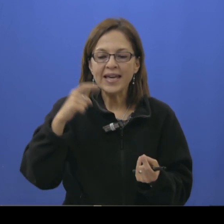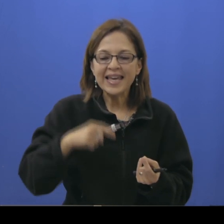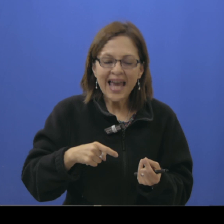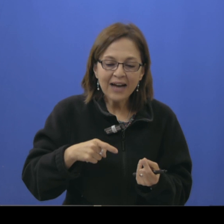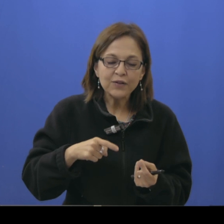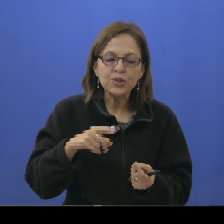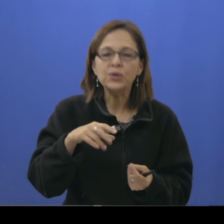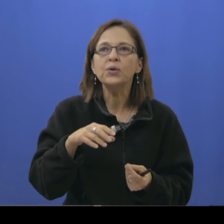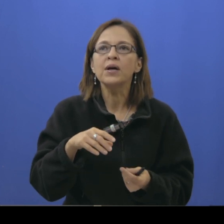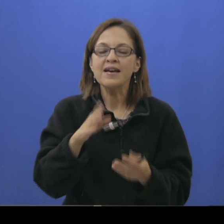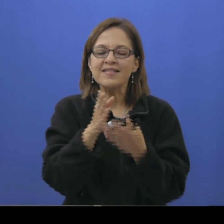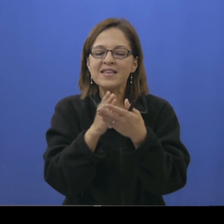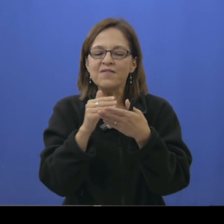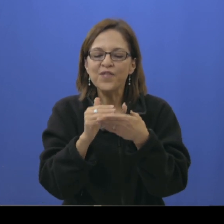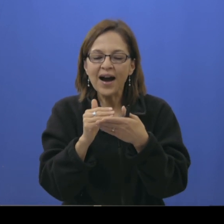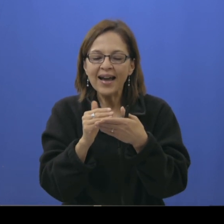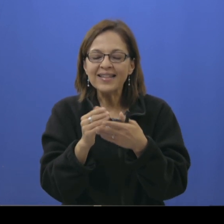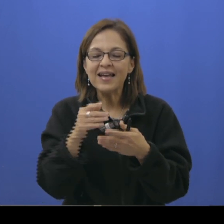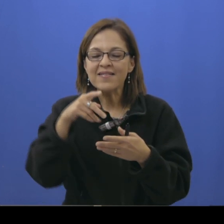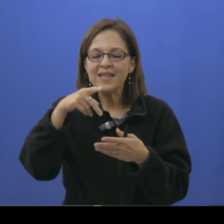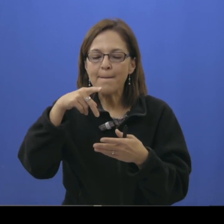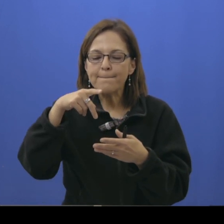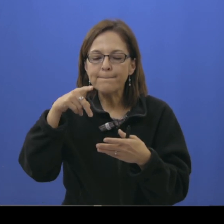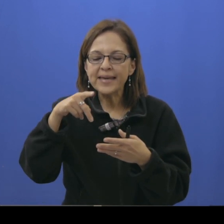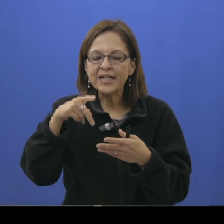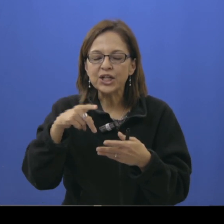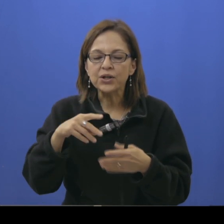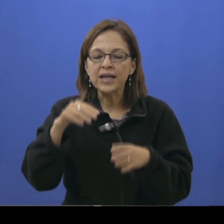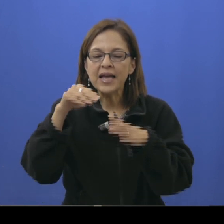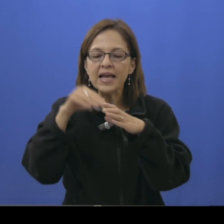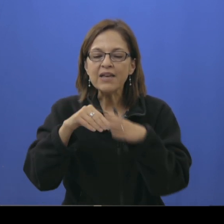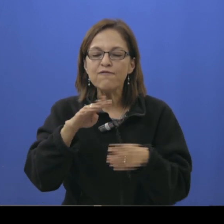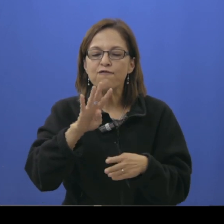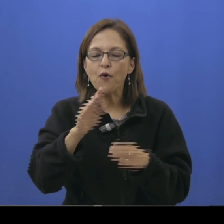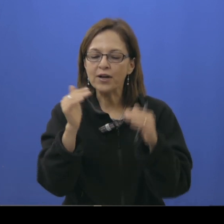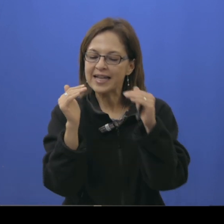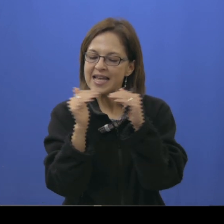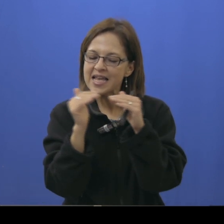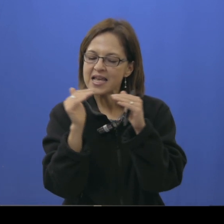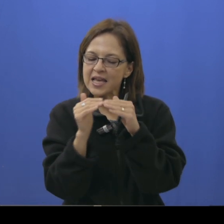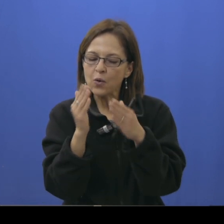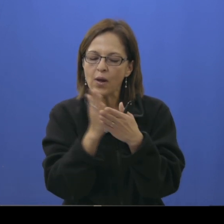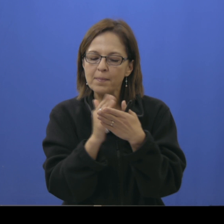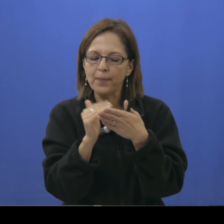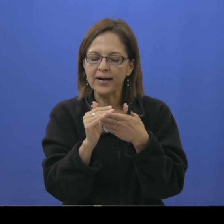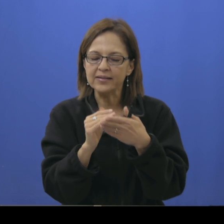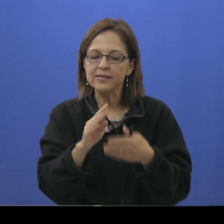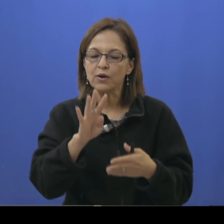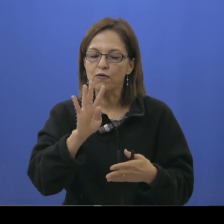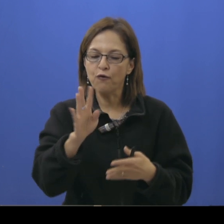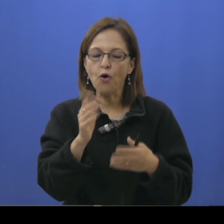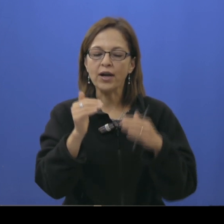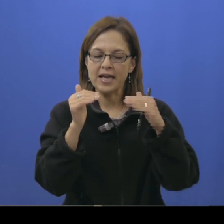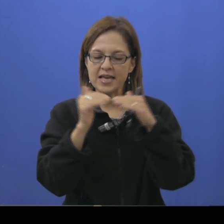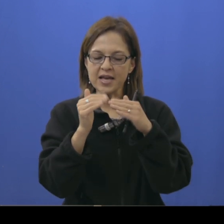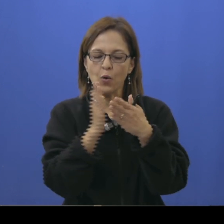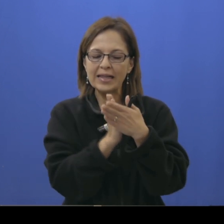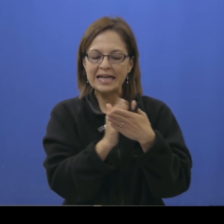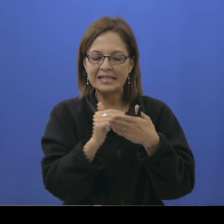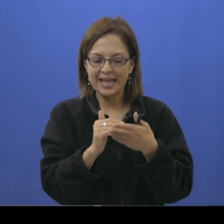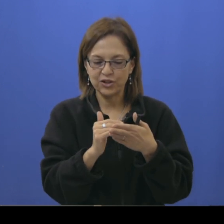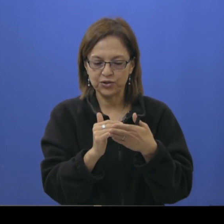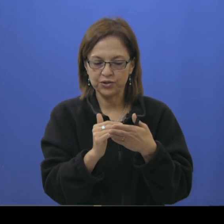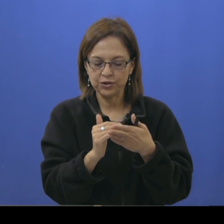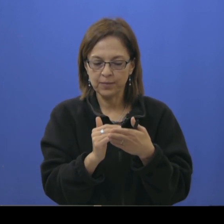We have to divide the period in 4 equal parts, 4